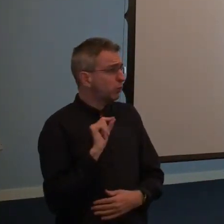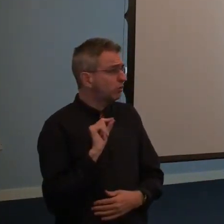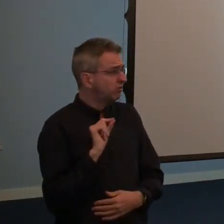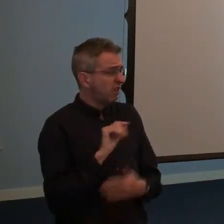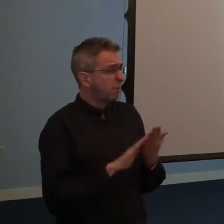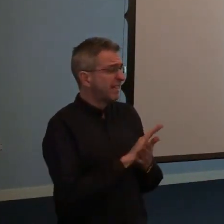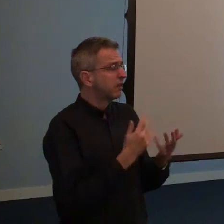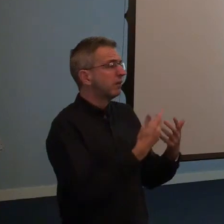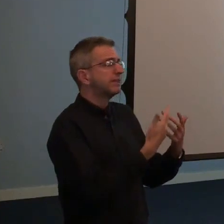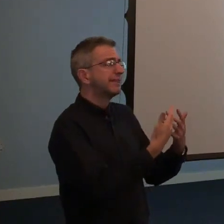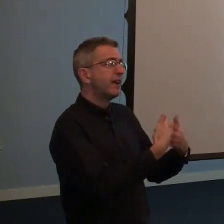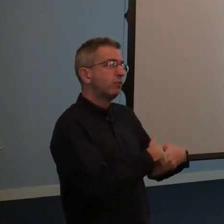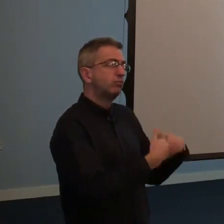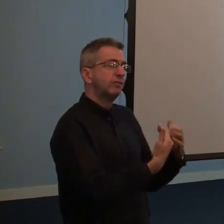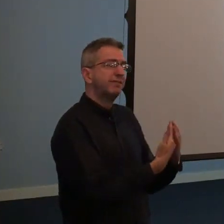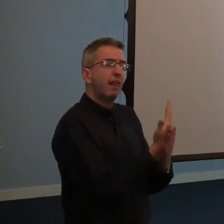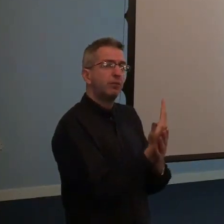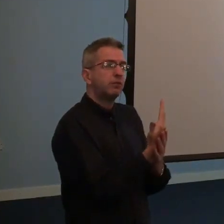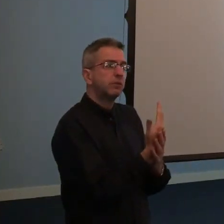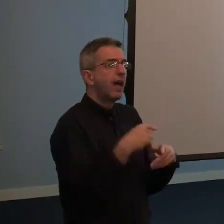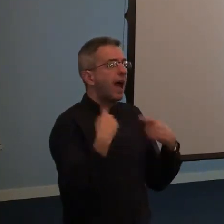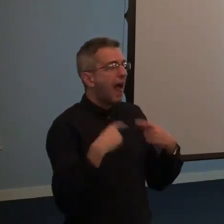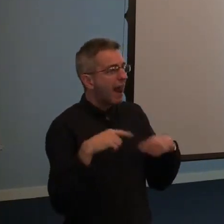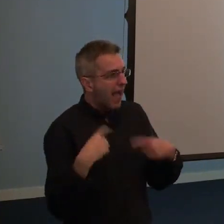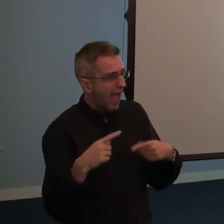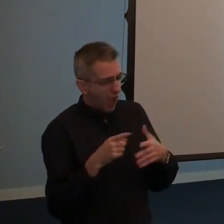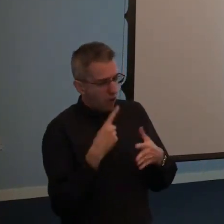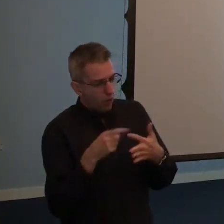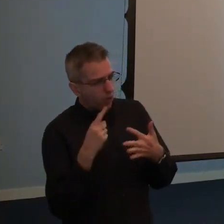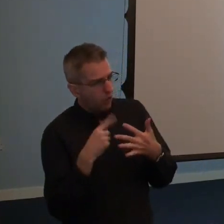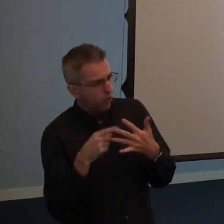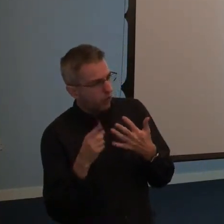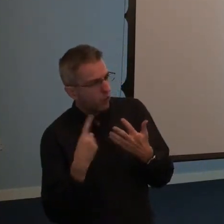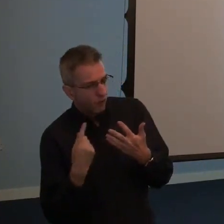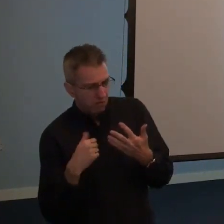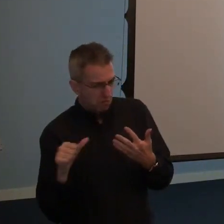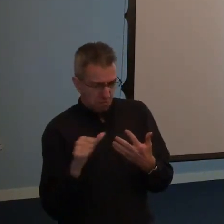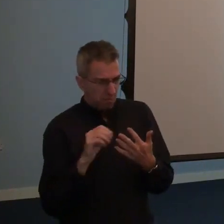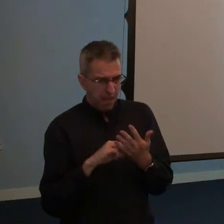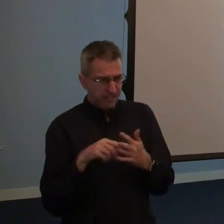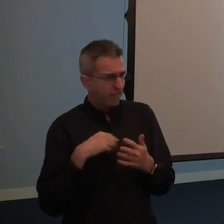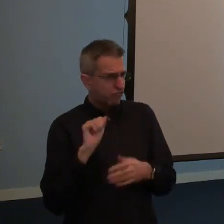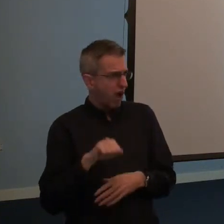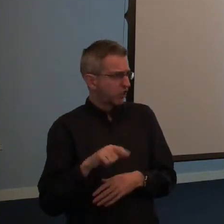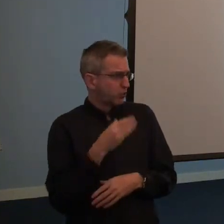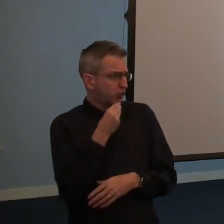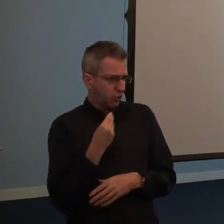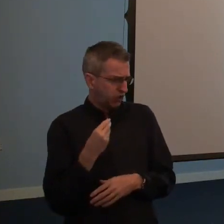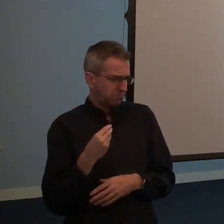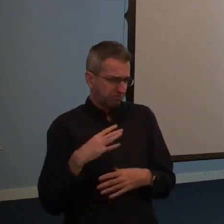free to choose that. Which means that because technology is developing, it means that people will be able to have these choices and that they have the